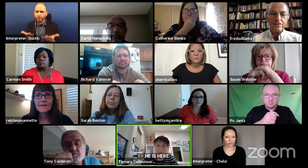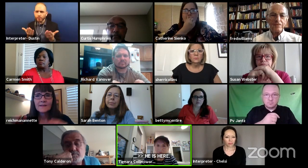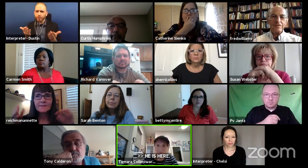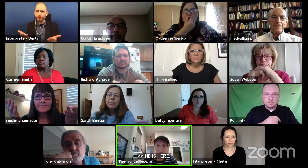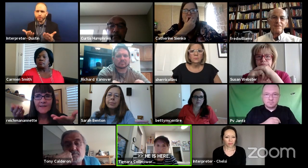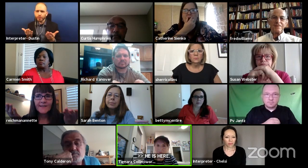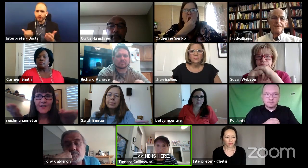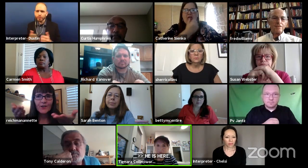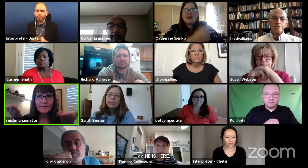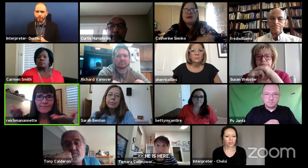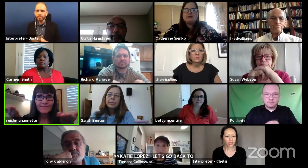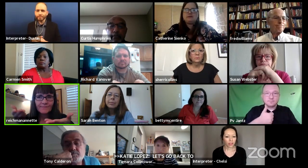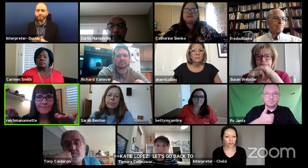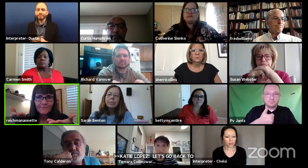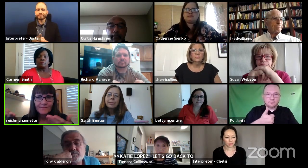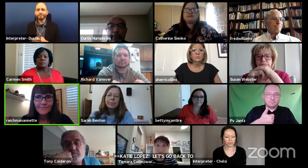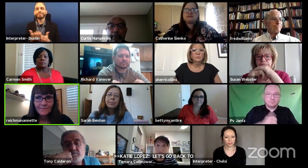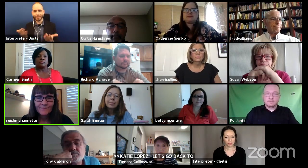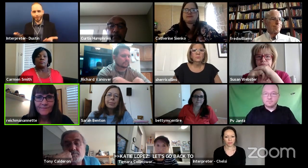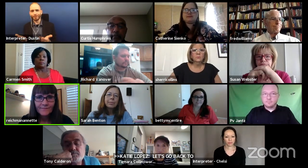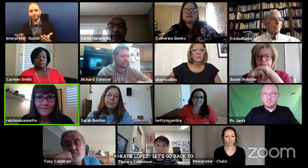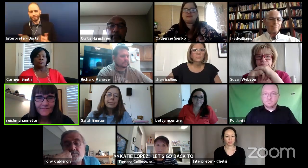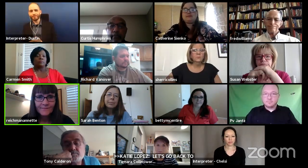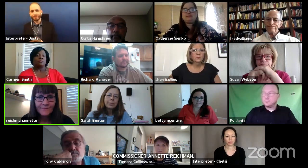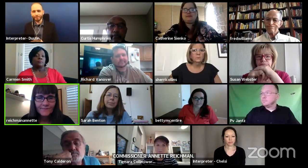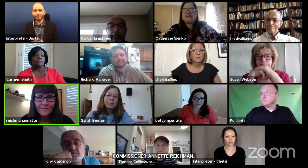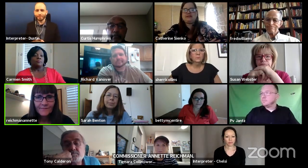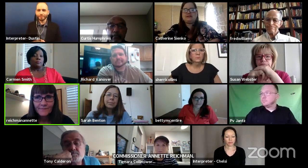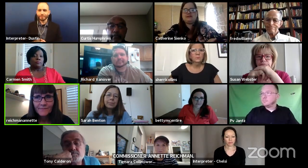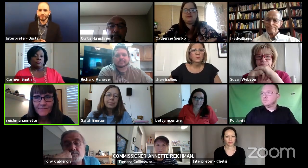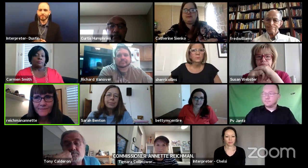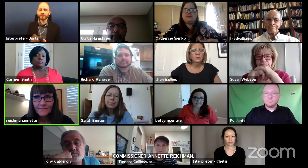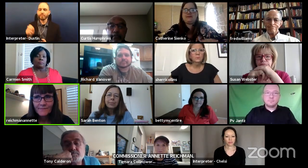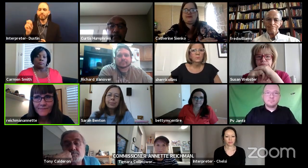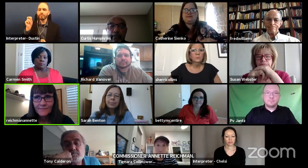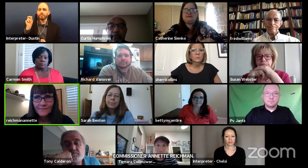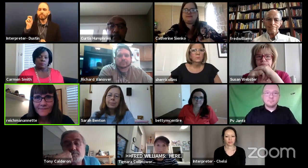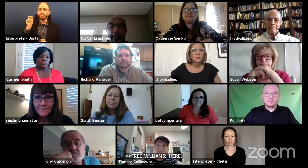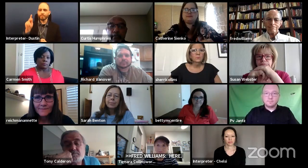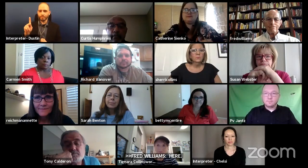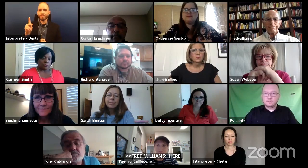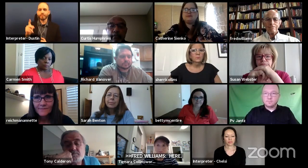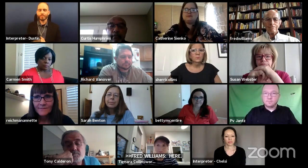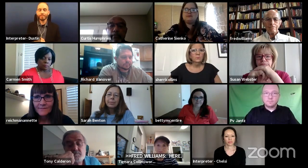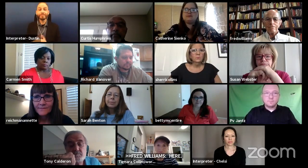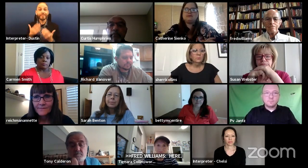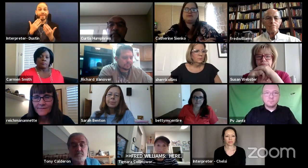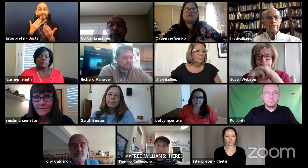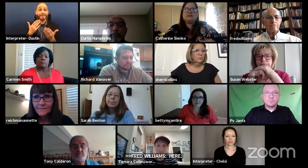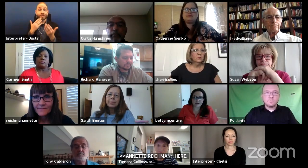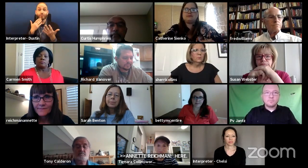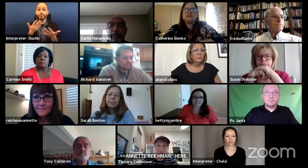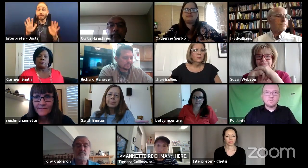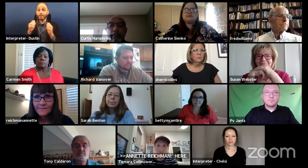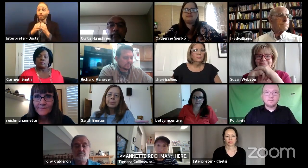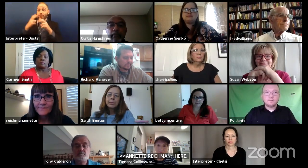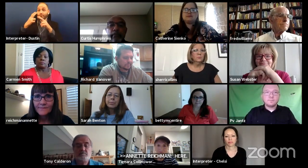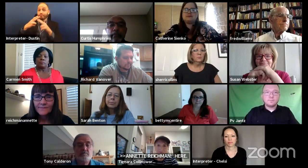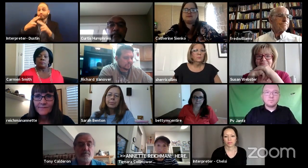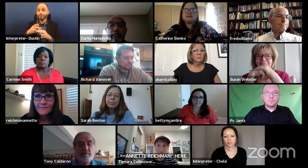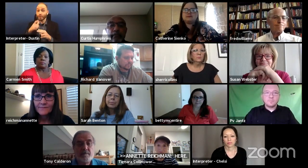Here. Here. Okay. Thank you. That concludes attendance.